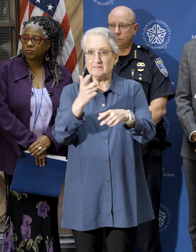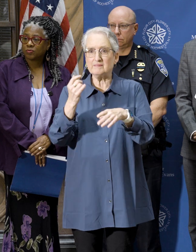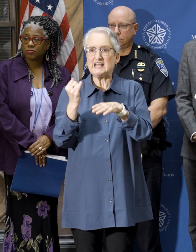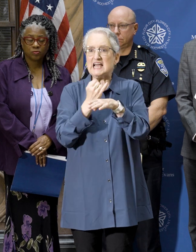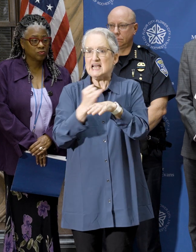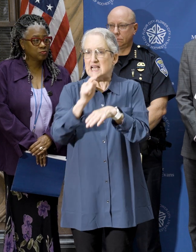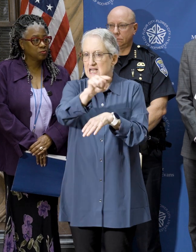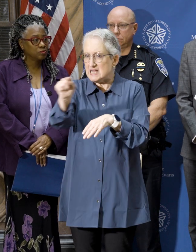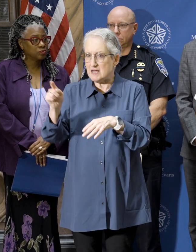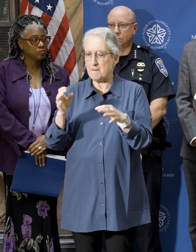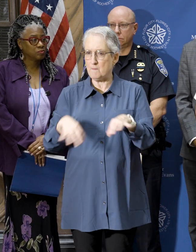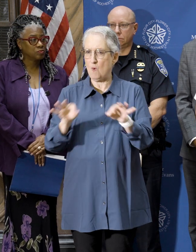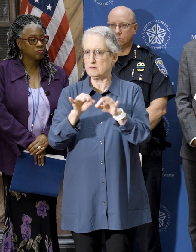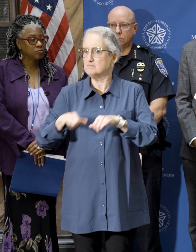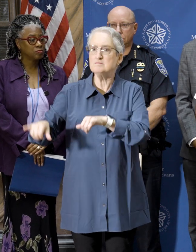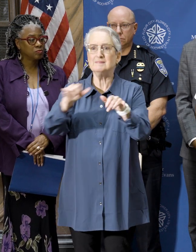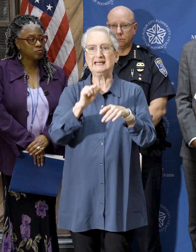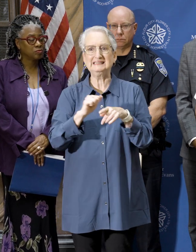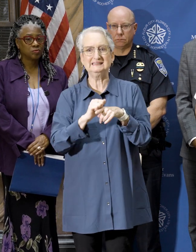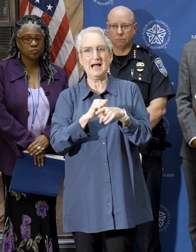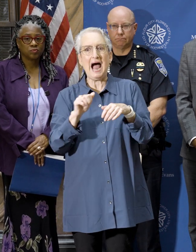increase survivability rates of these